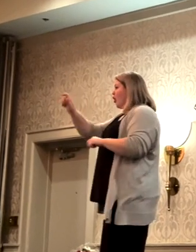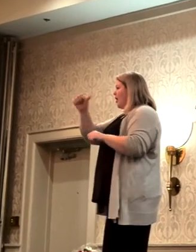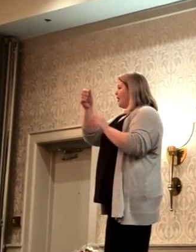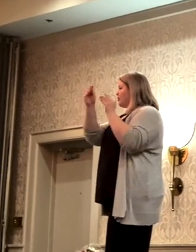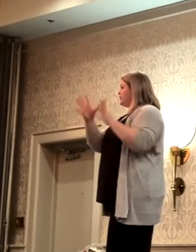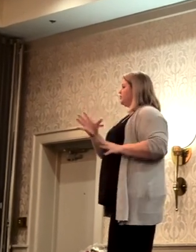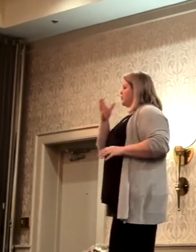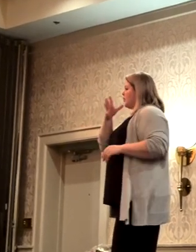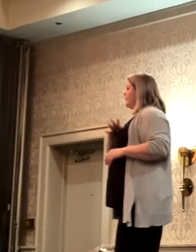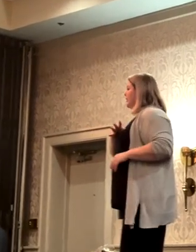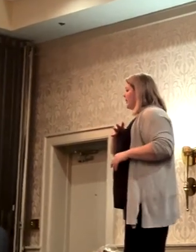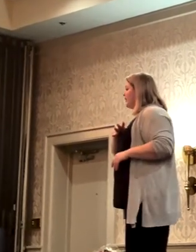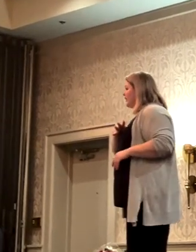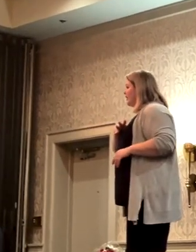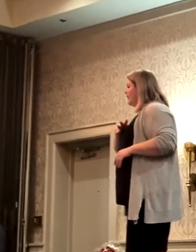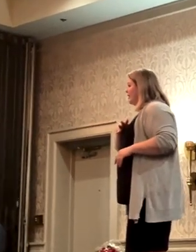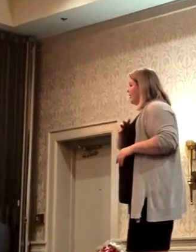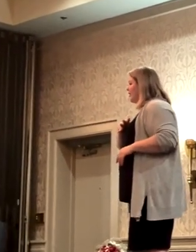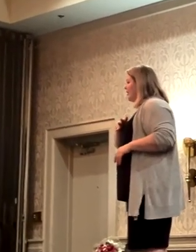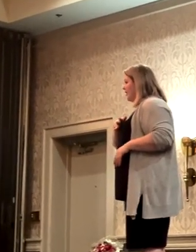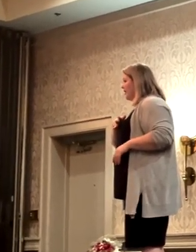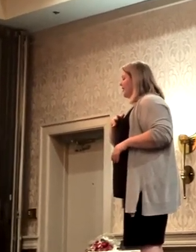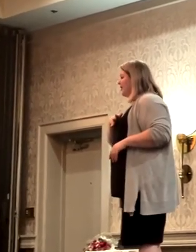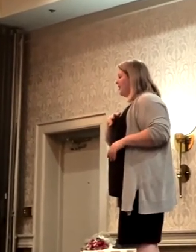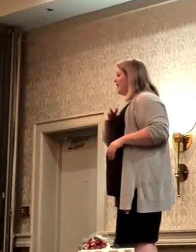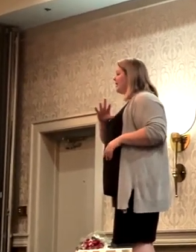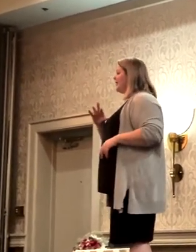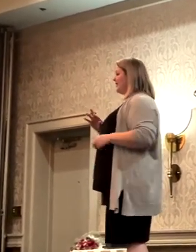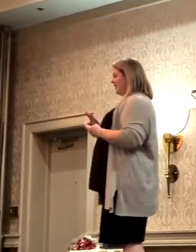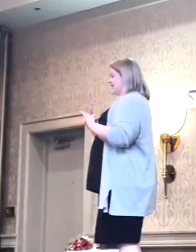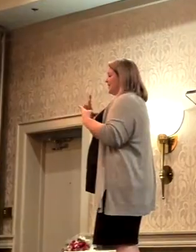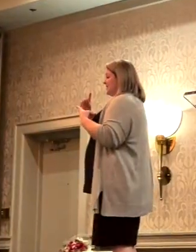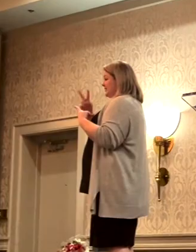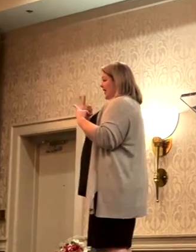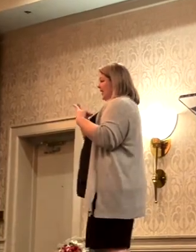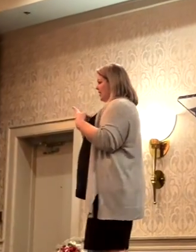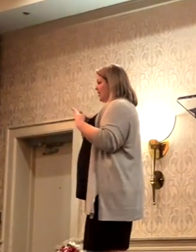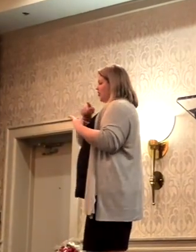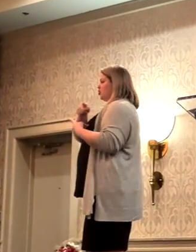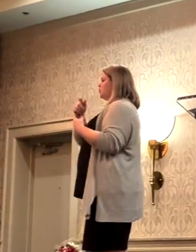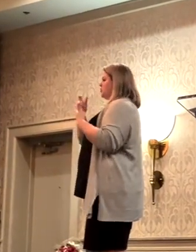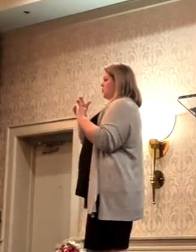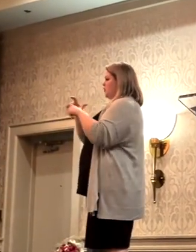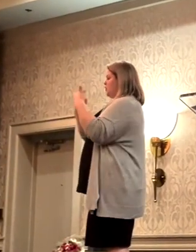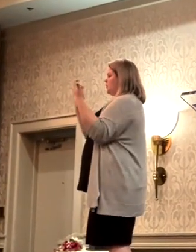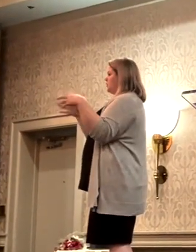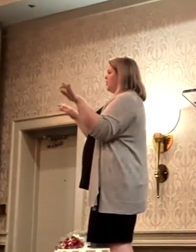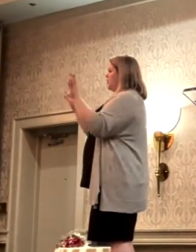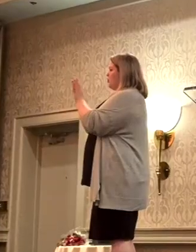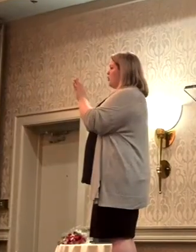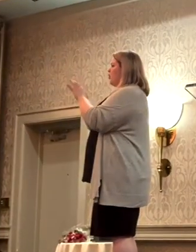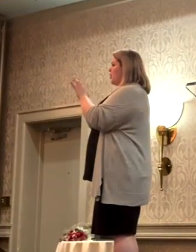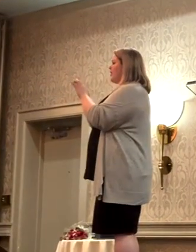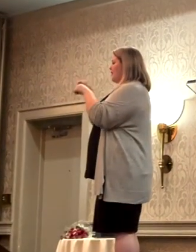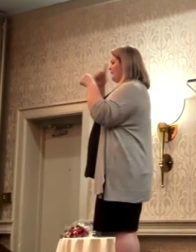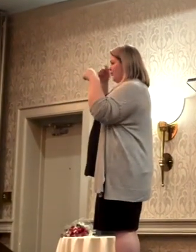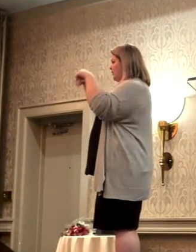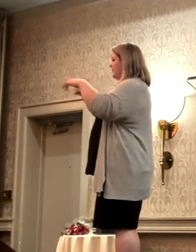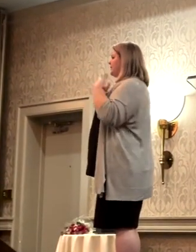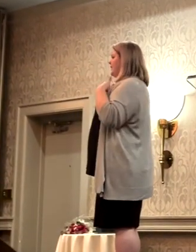Second, she has been completely instrumental to the success of this event. It has